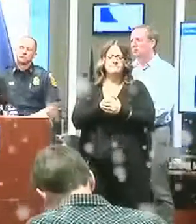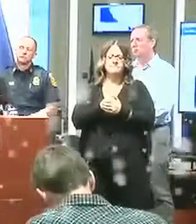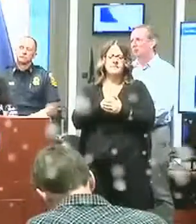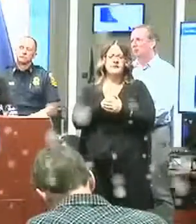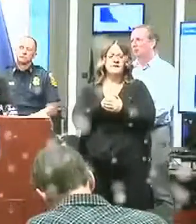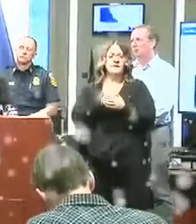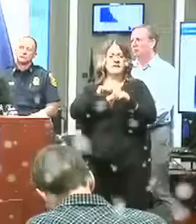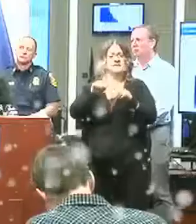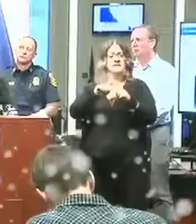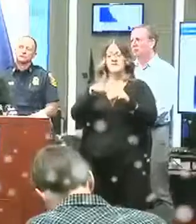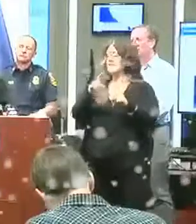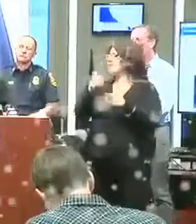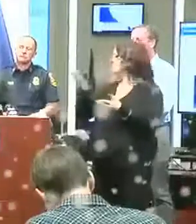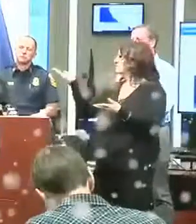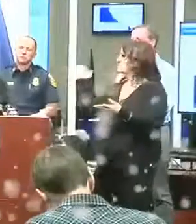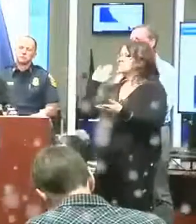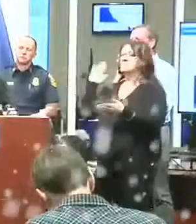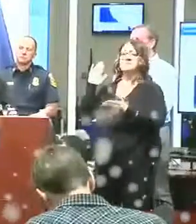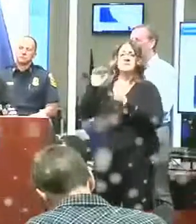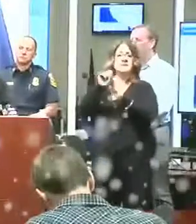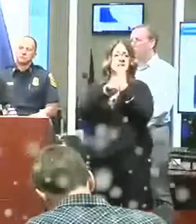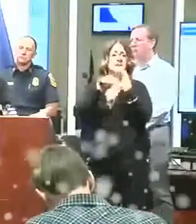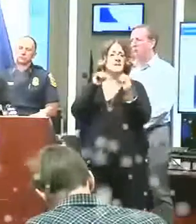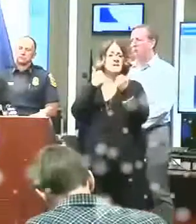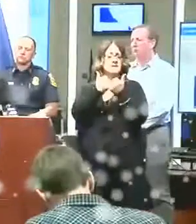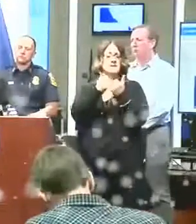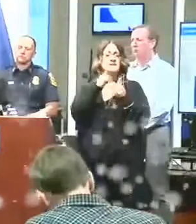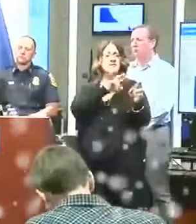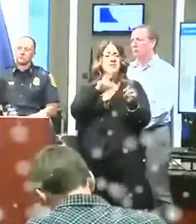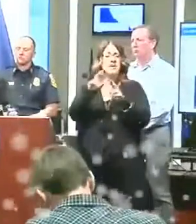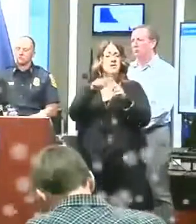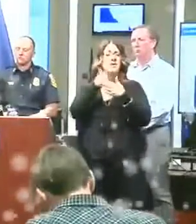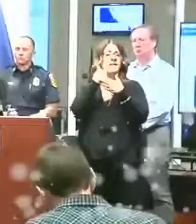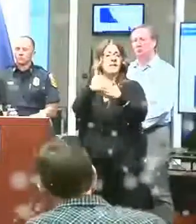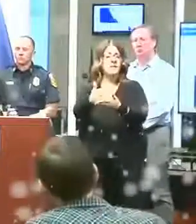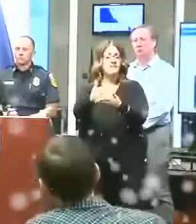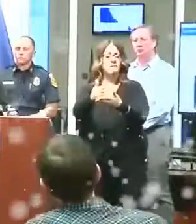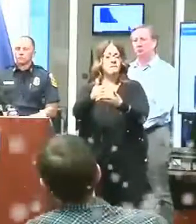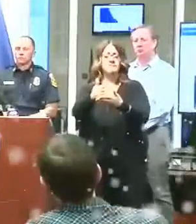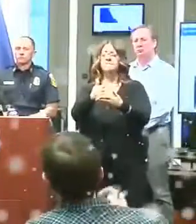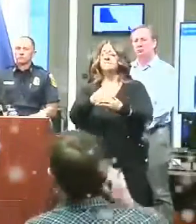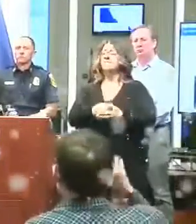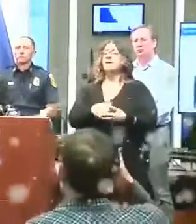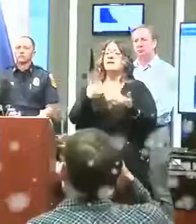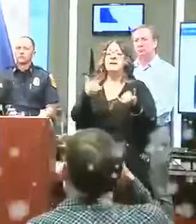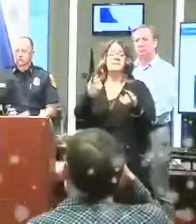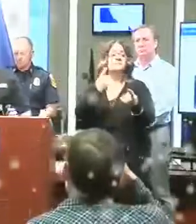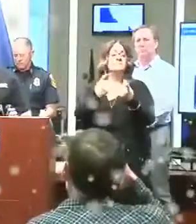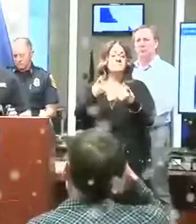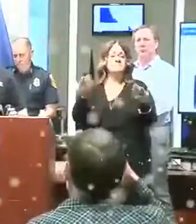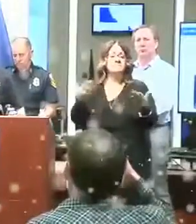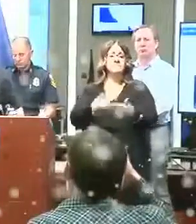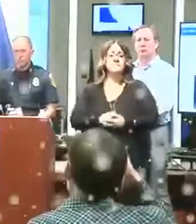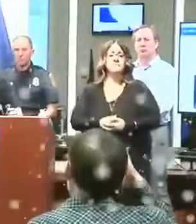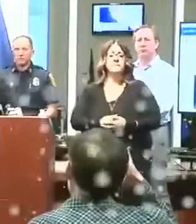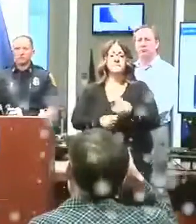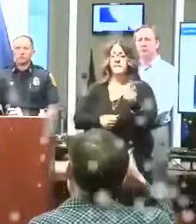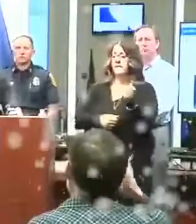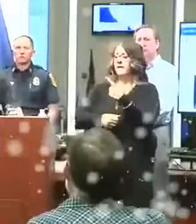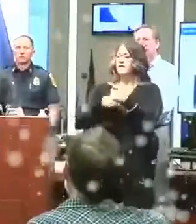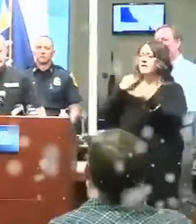all the resources you see behind me have been made available as necessary. So with that, be happy to answer any questions. When was the last time that the National Guard